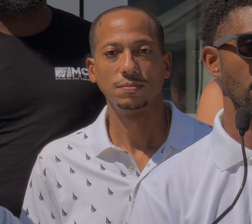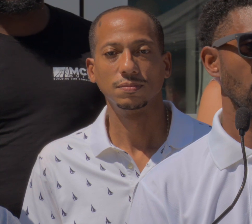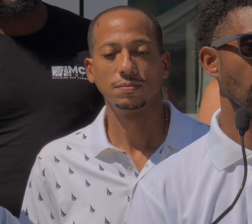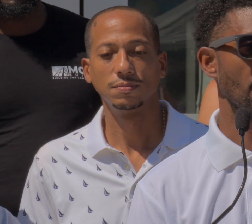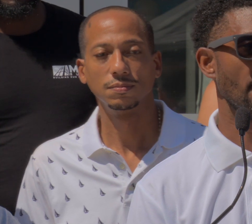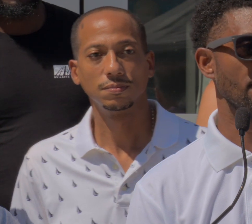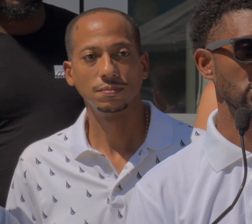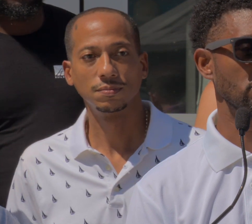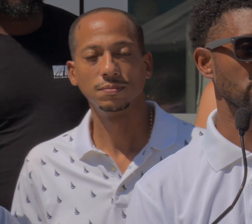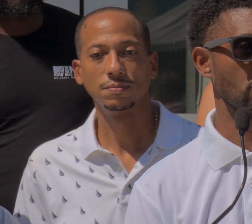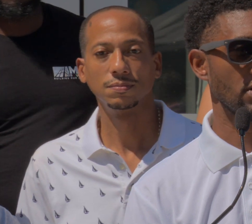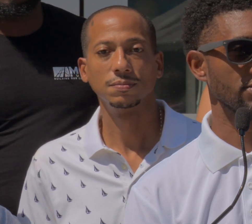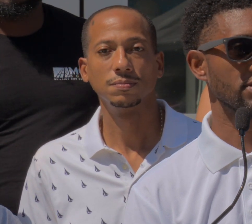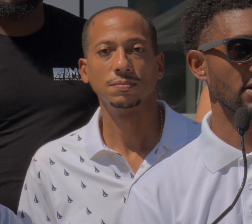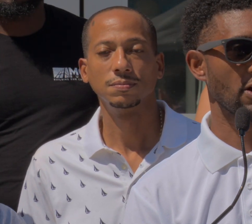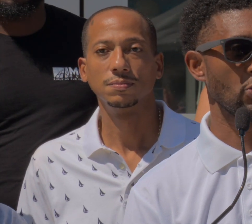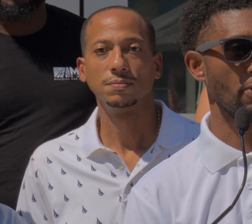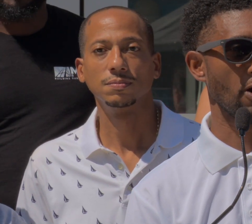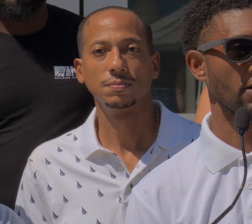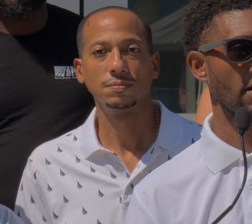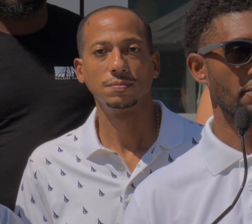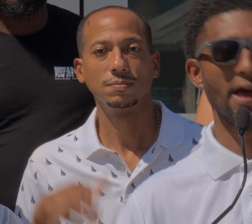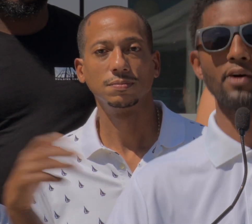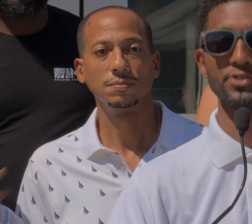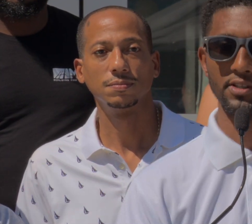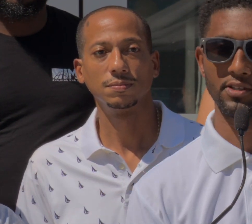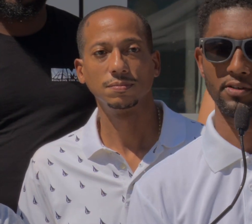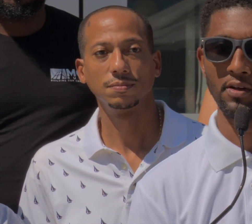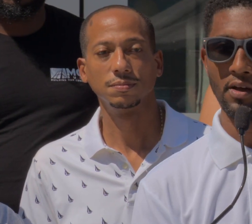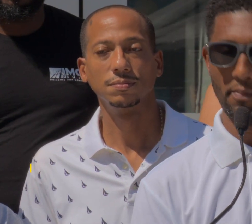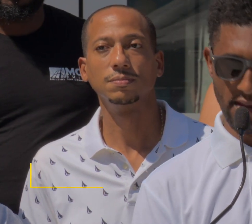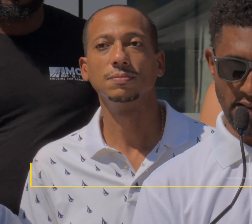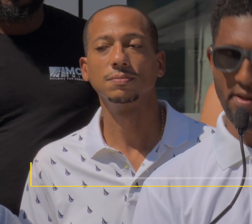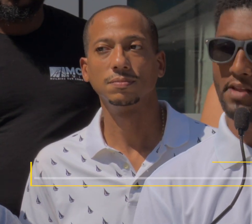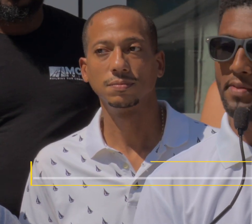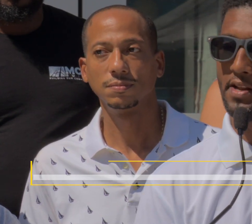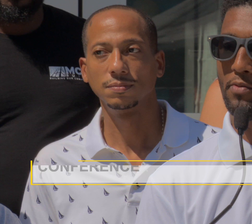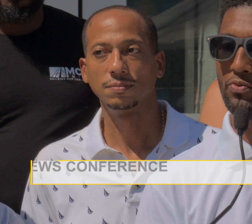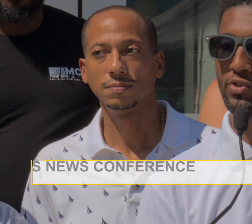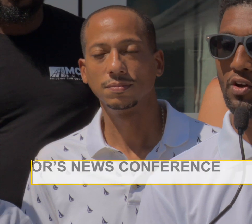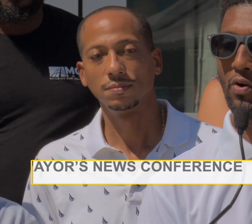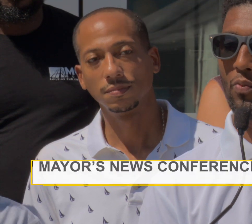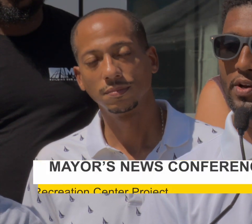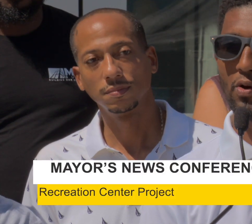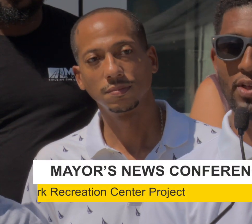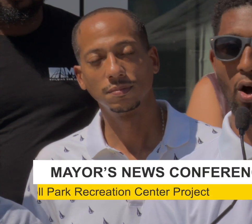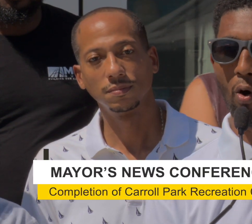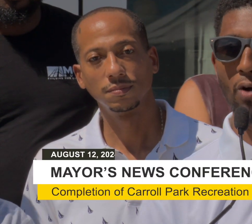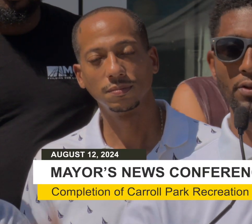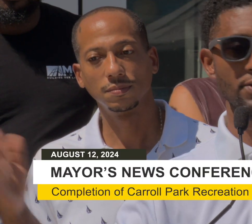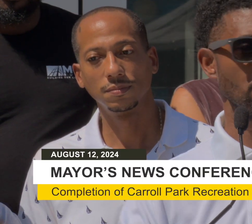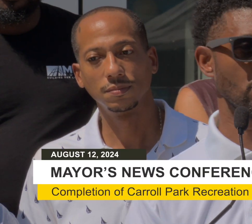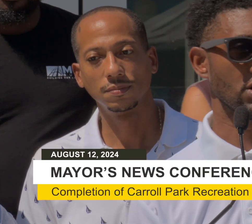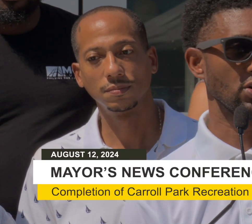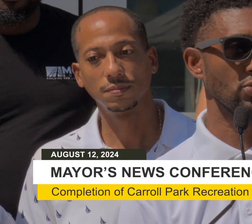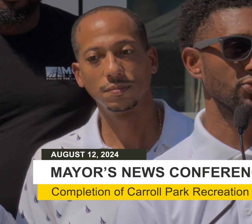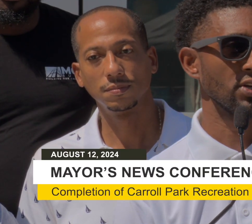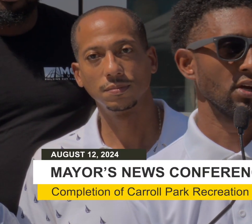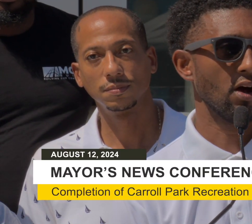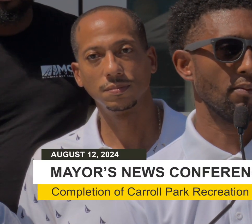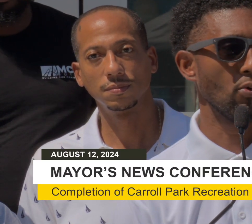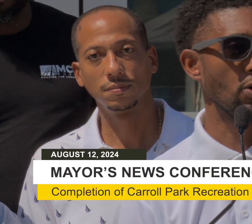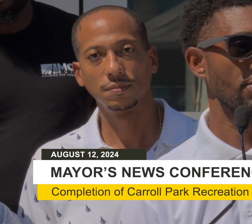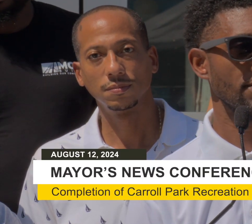know that this was once the Carroll Park PAL Center many moons ago, and we know that all of them were